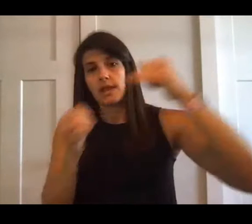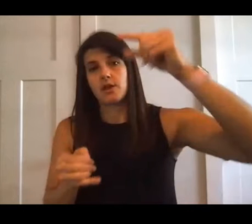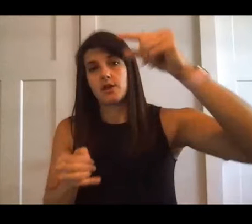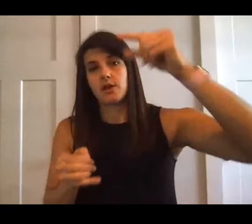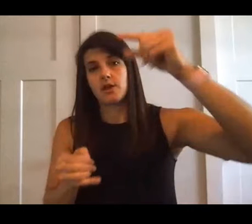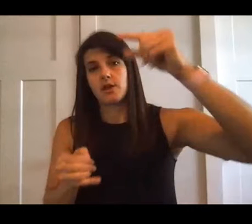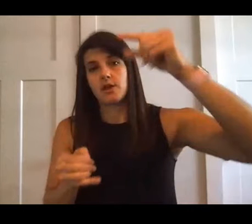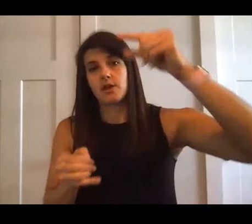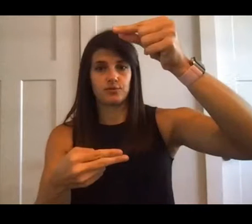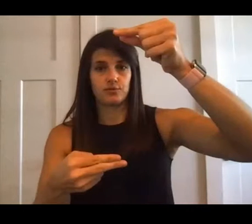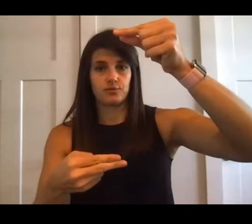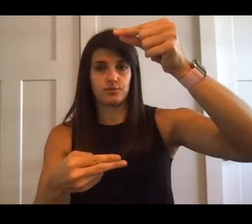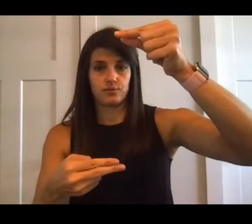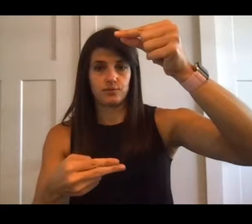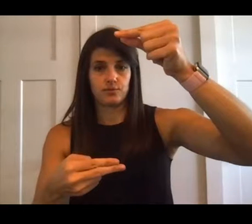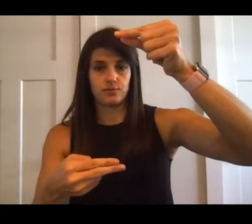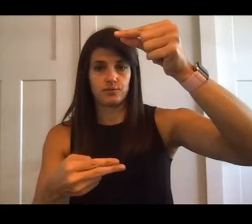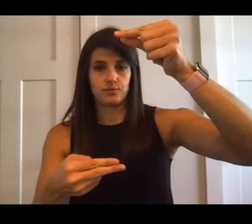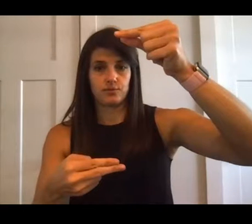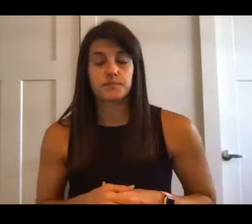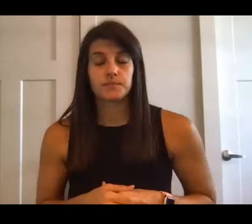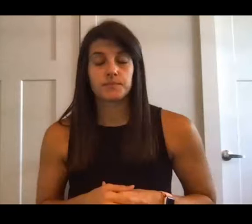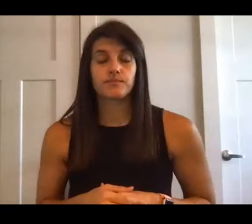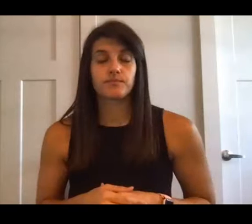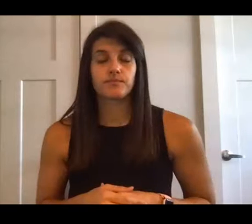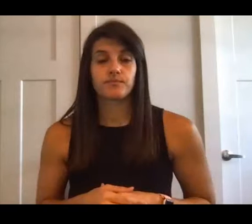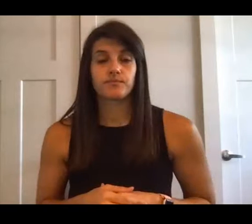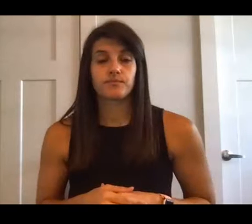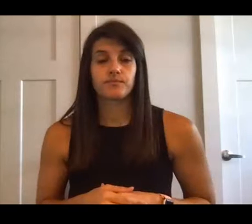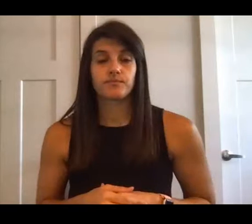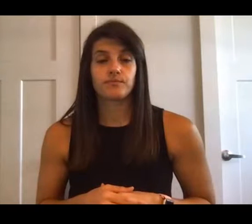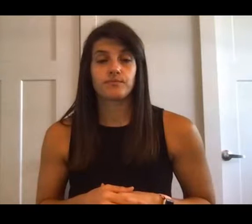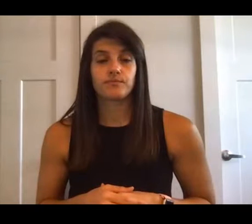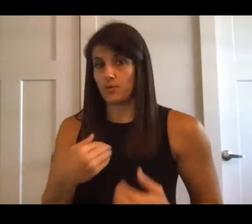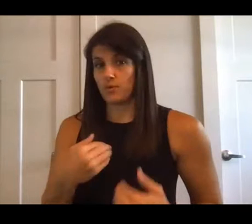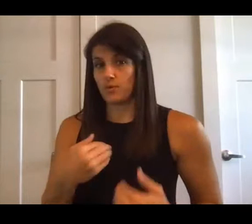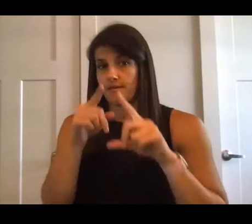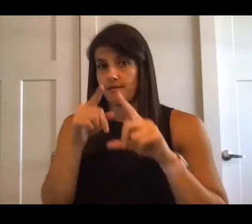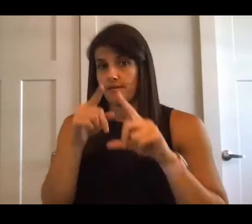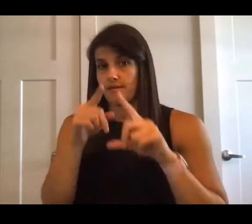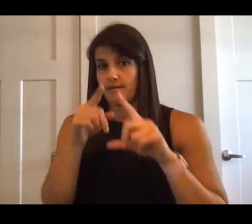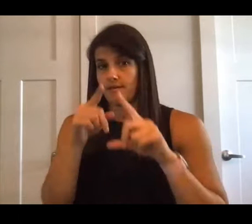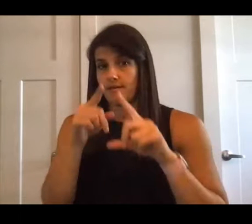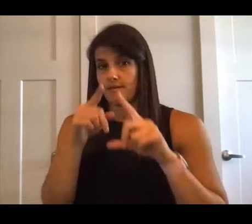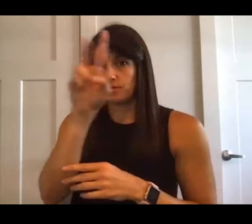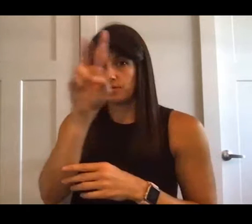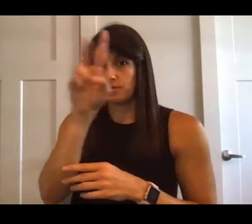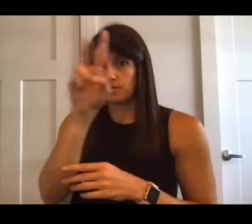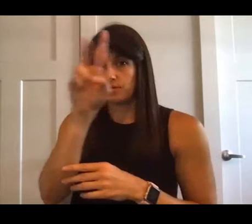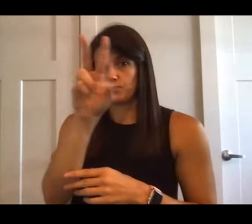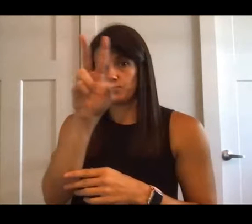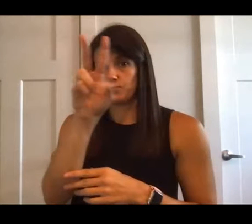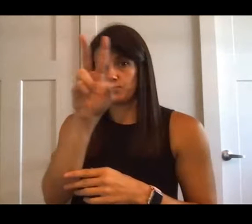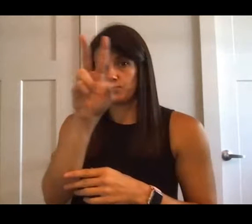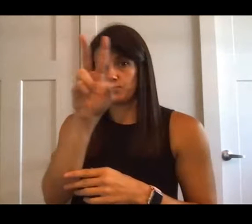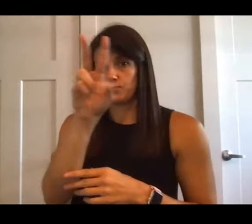So I tell you that we have angles 1, 2, 3, 4, 5,